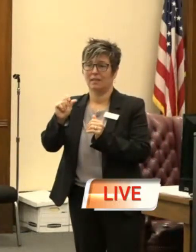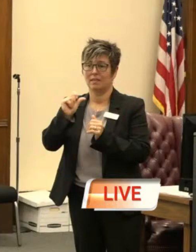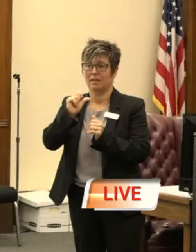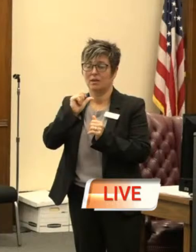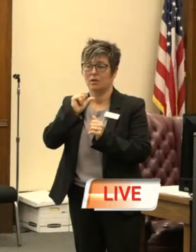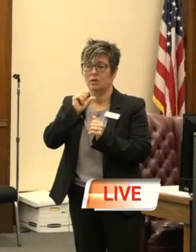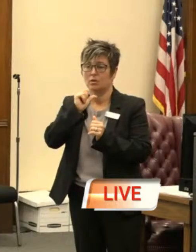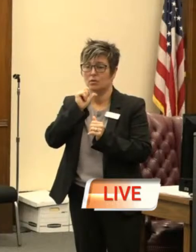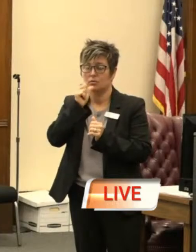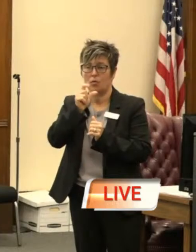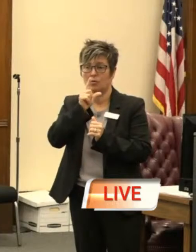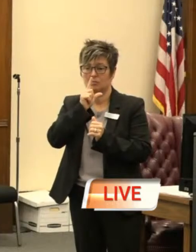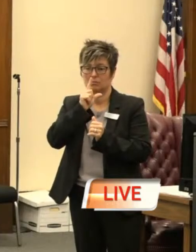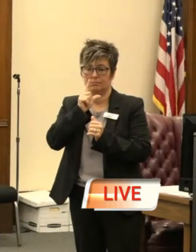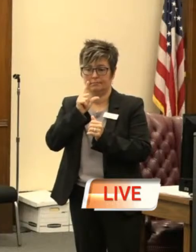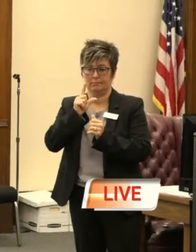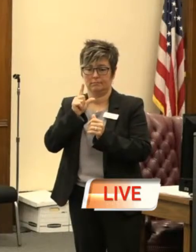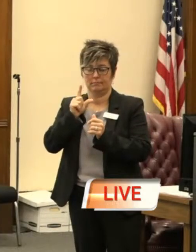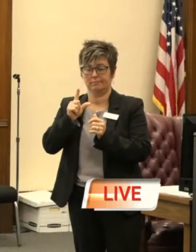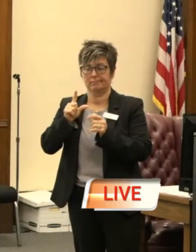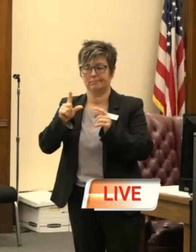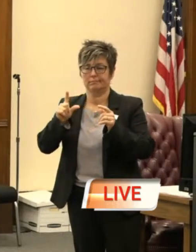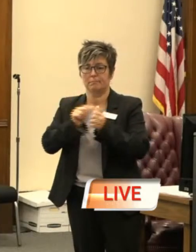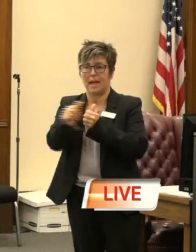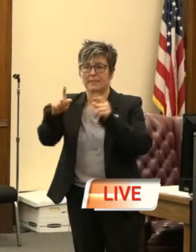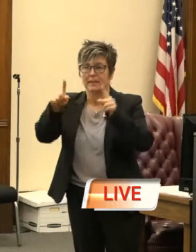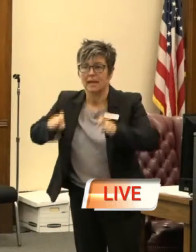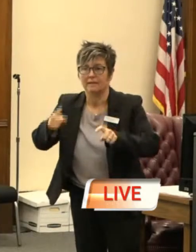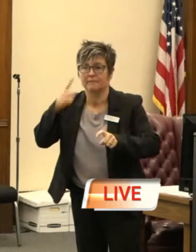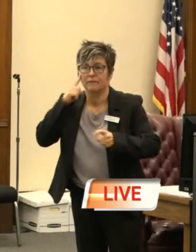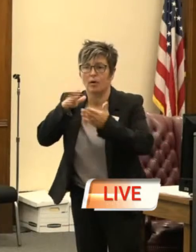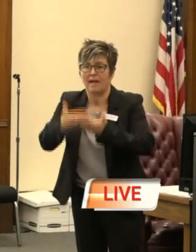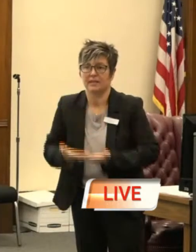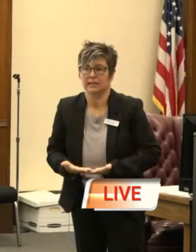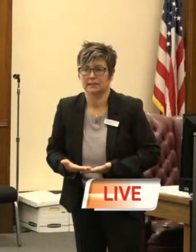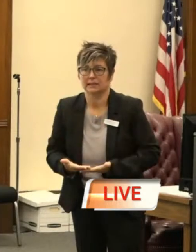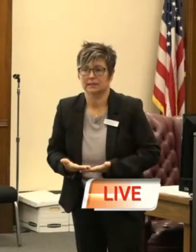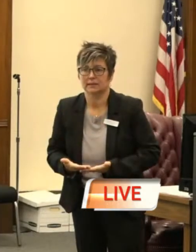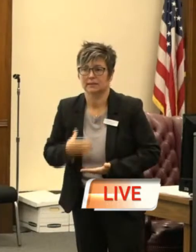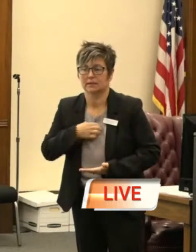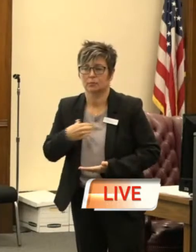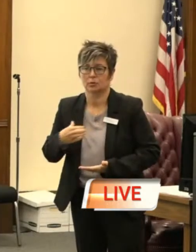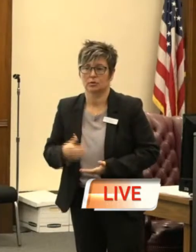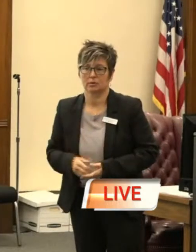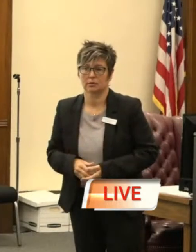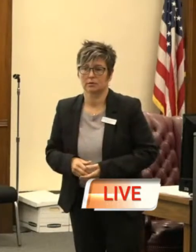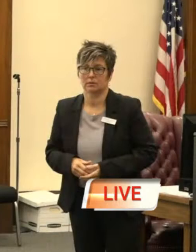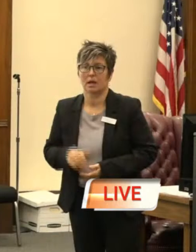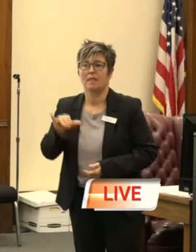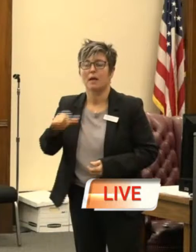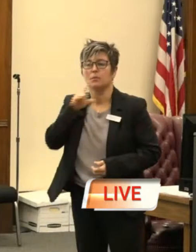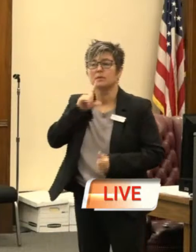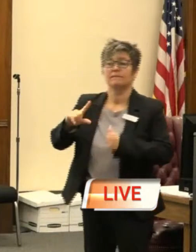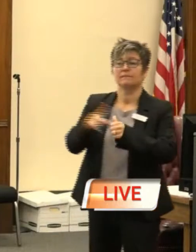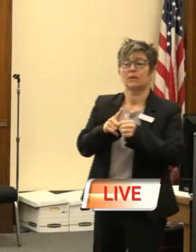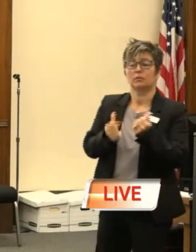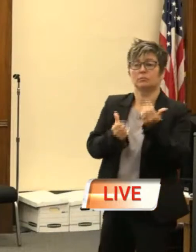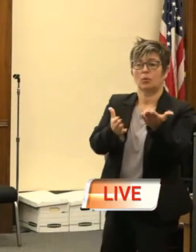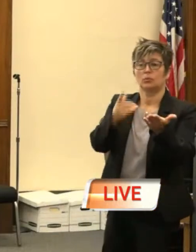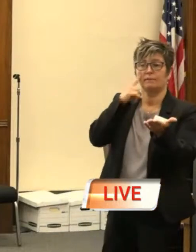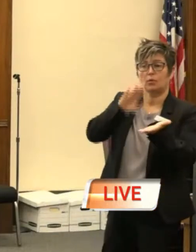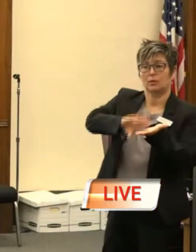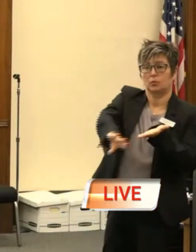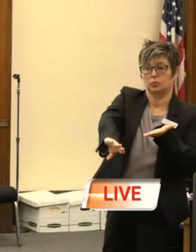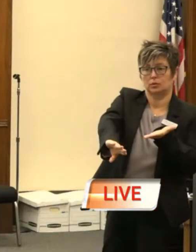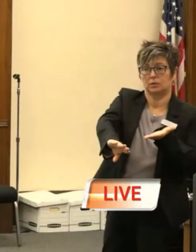withstand evidentiary objection. And that was the point of the initial motion to exclude, just to kind of clue the court into